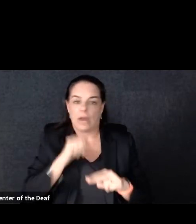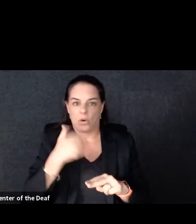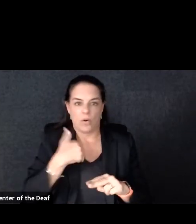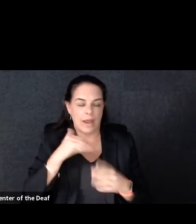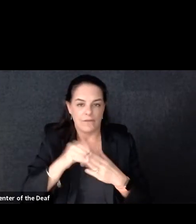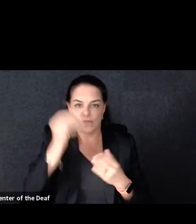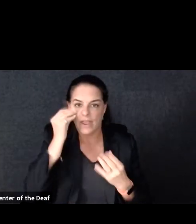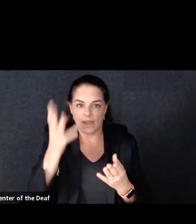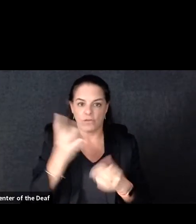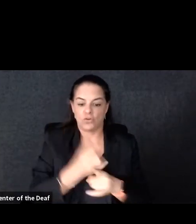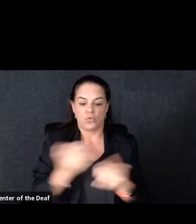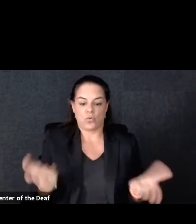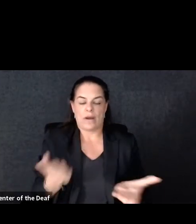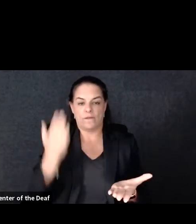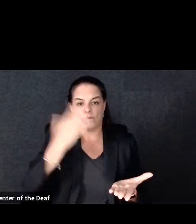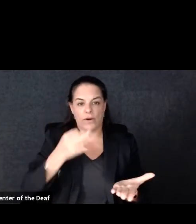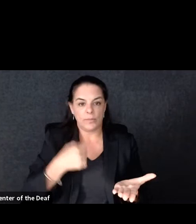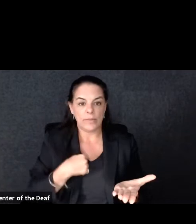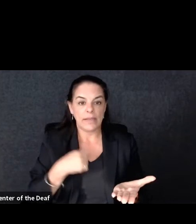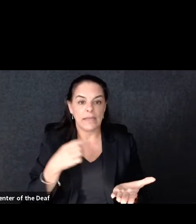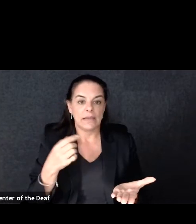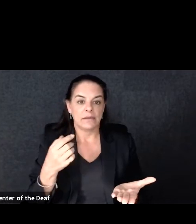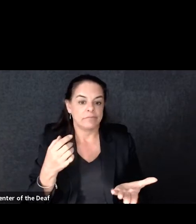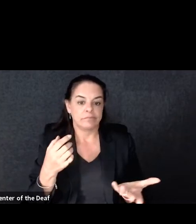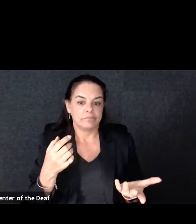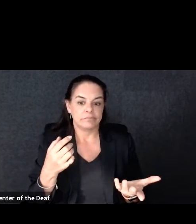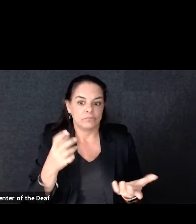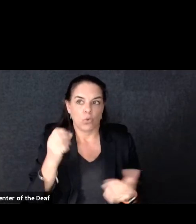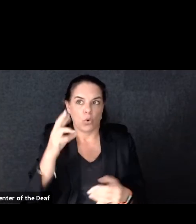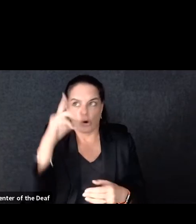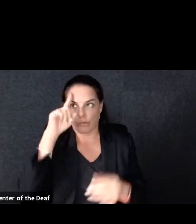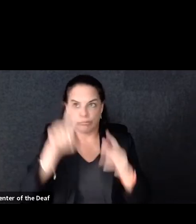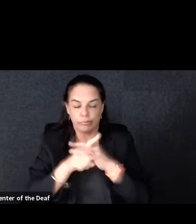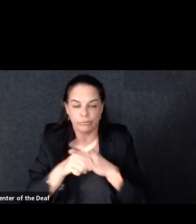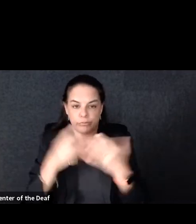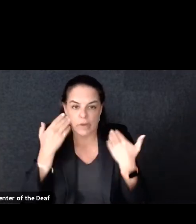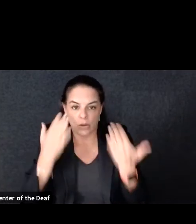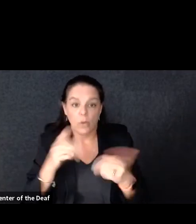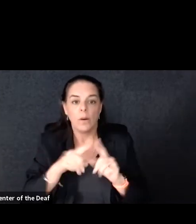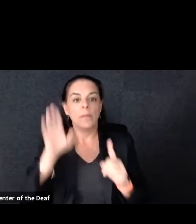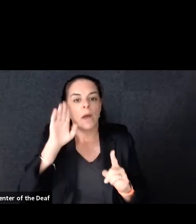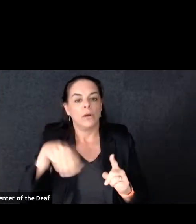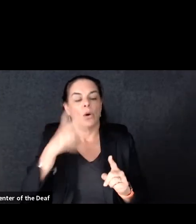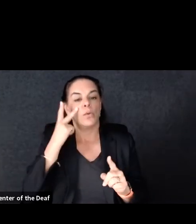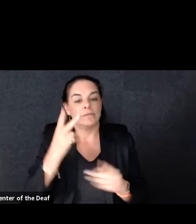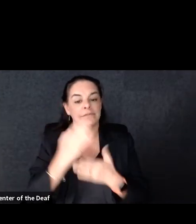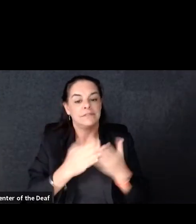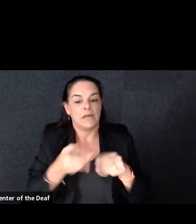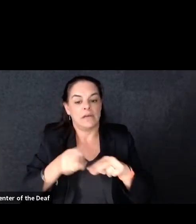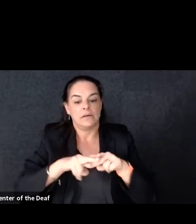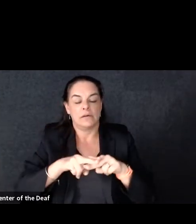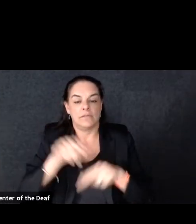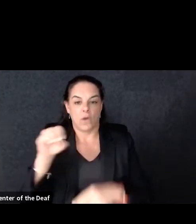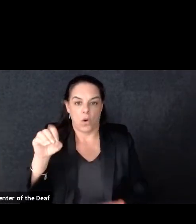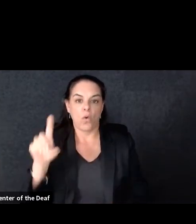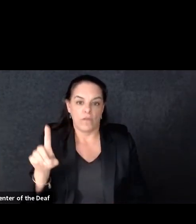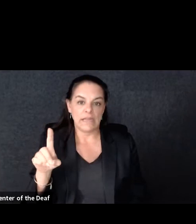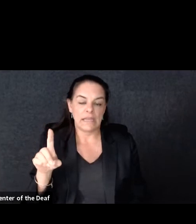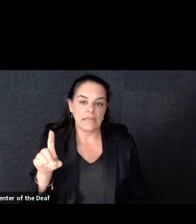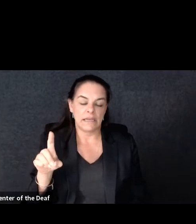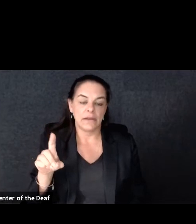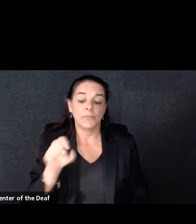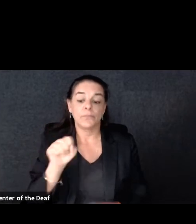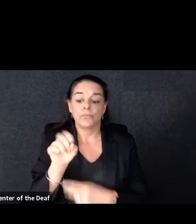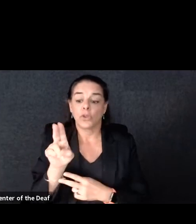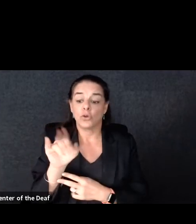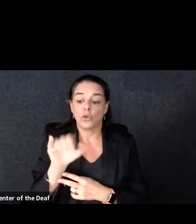information in front of me or in the front of my mind at this point, but I do know we've seen some increase in overdoses.